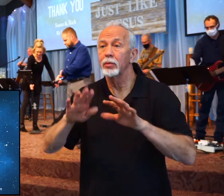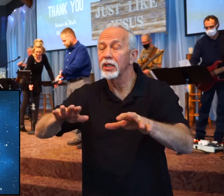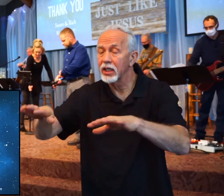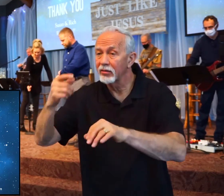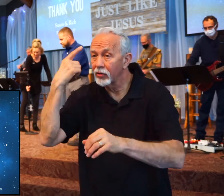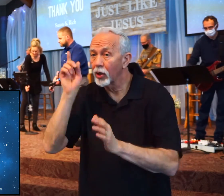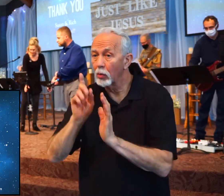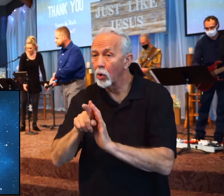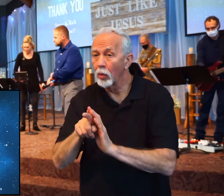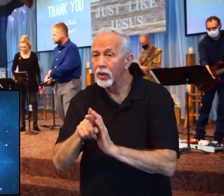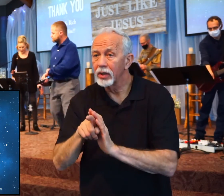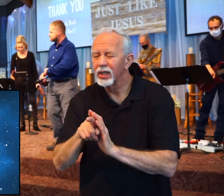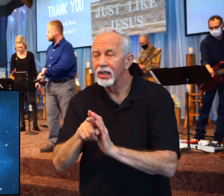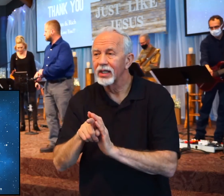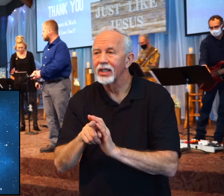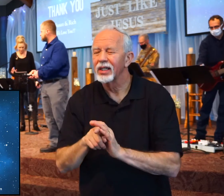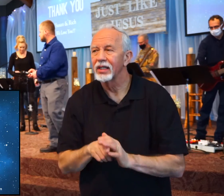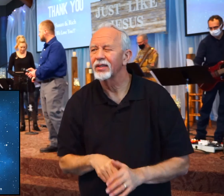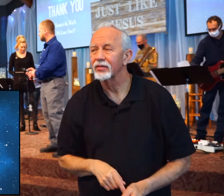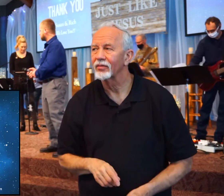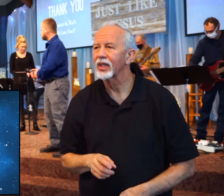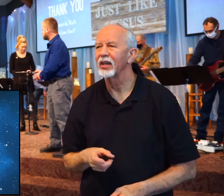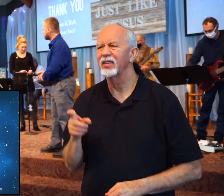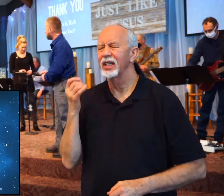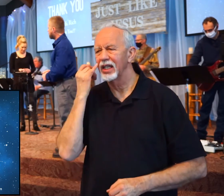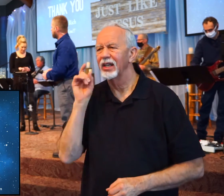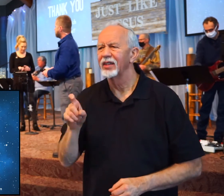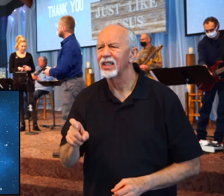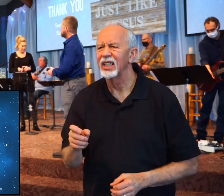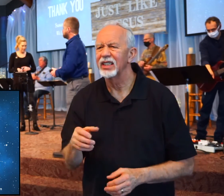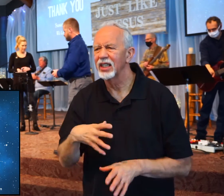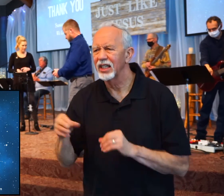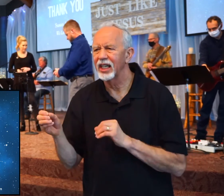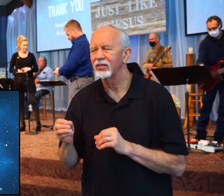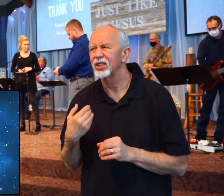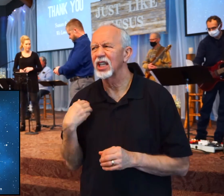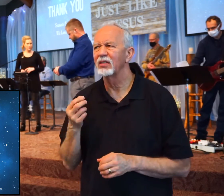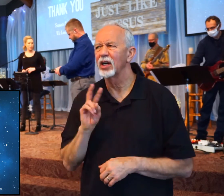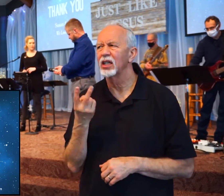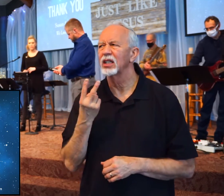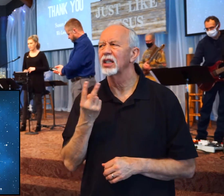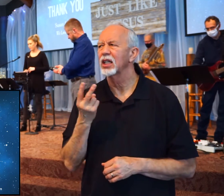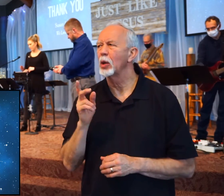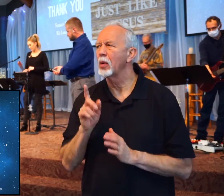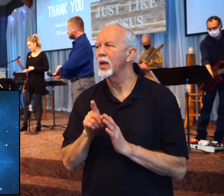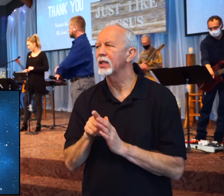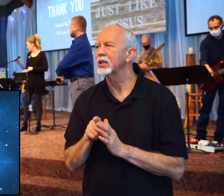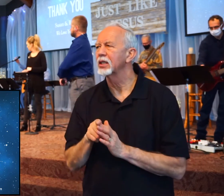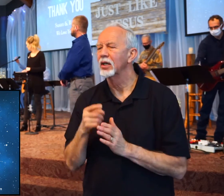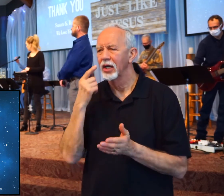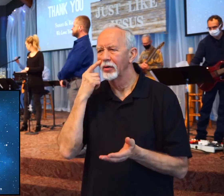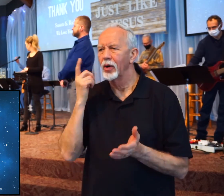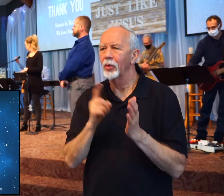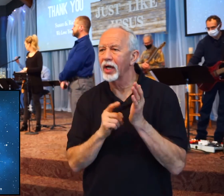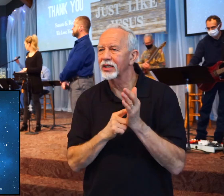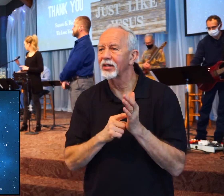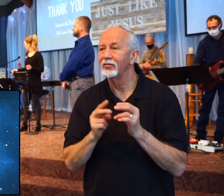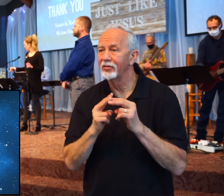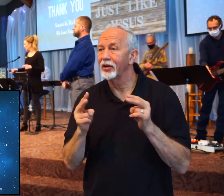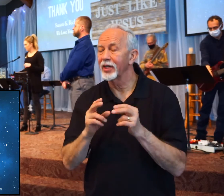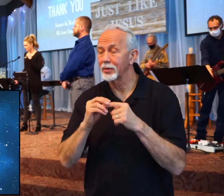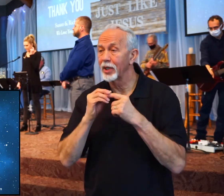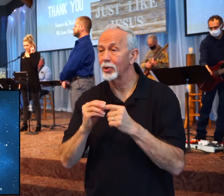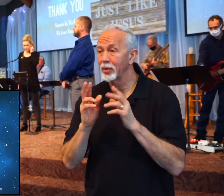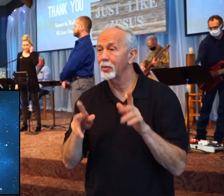just a moment. If you find that you do need to leave, that is fine. We're just going to be just a couple more minutes as we recognize some very special